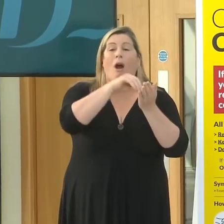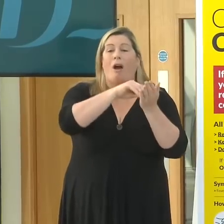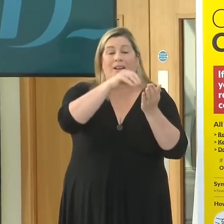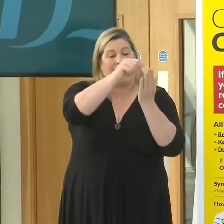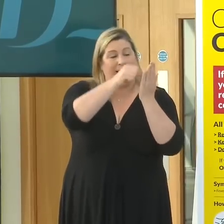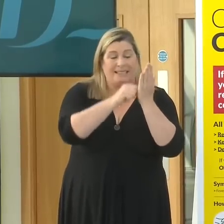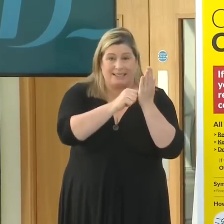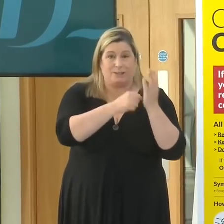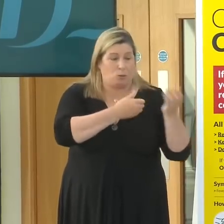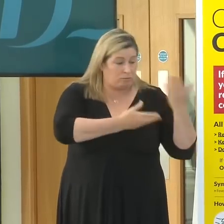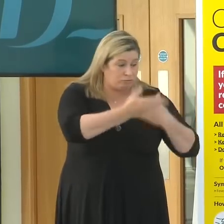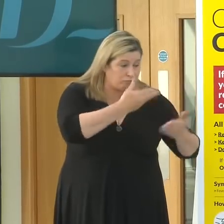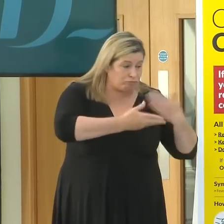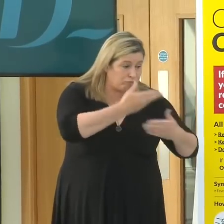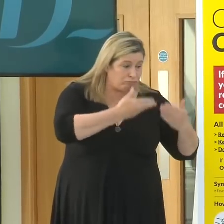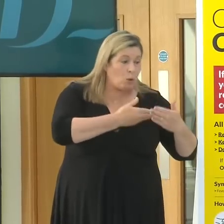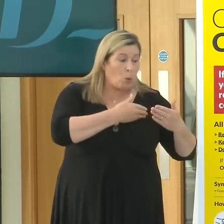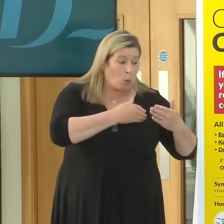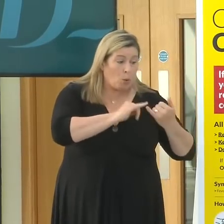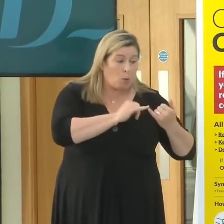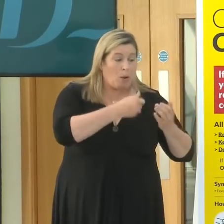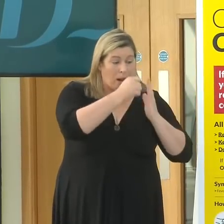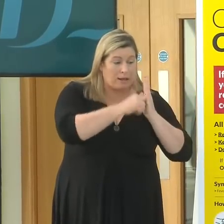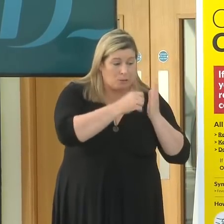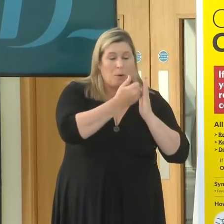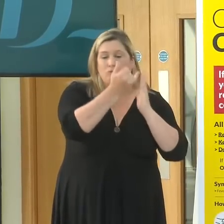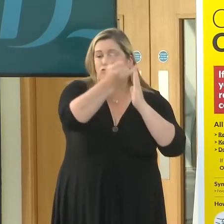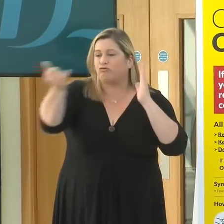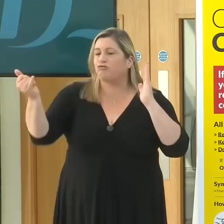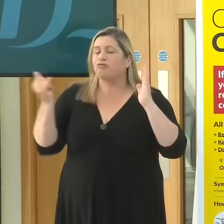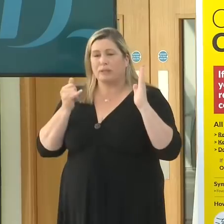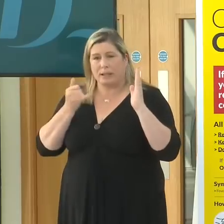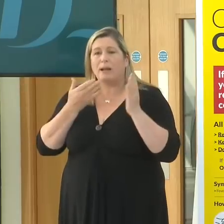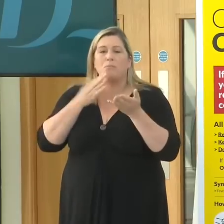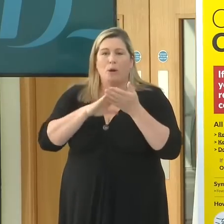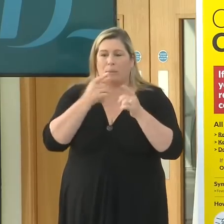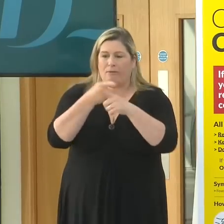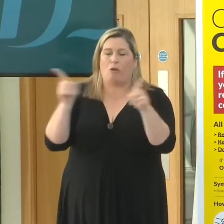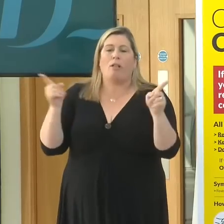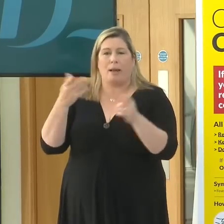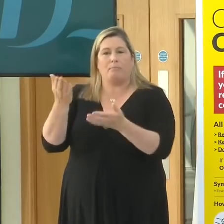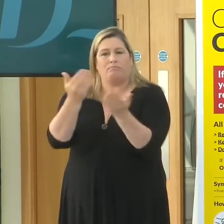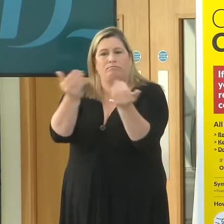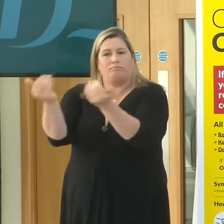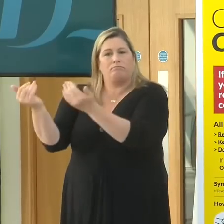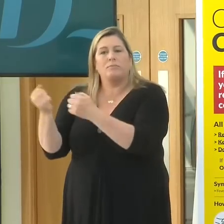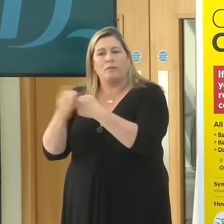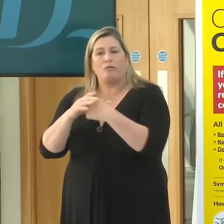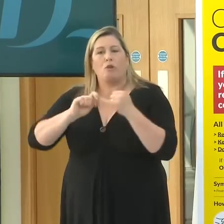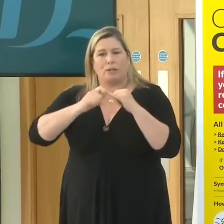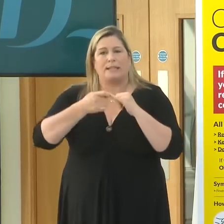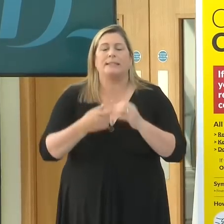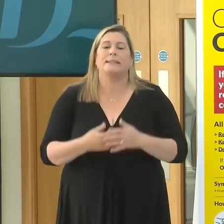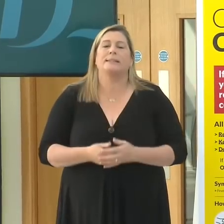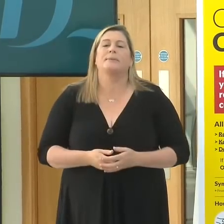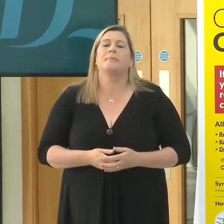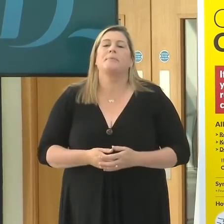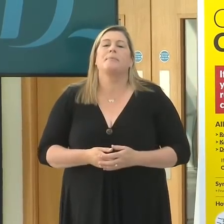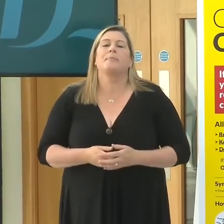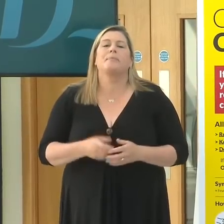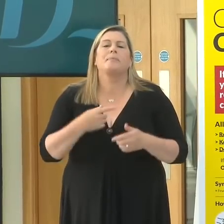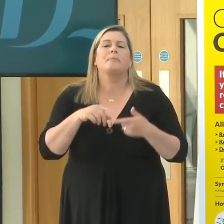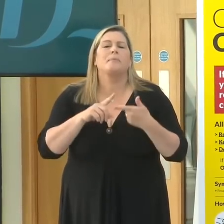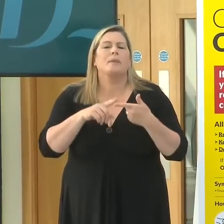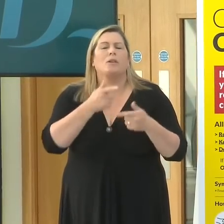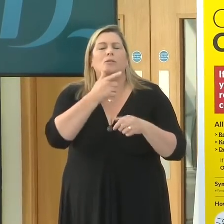would have isolated, etc. We're making appointments for those come forward for tests now. And secondly, just on the